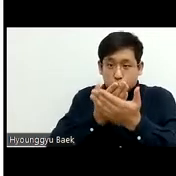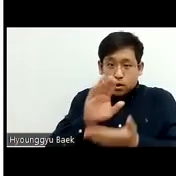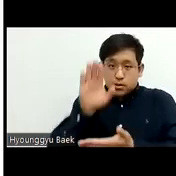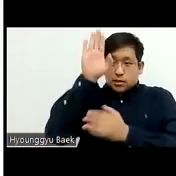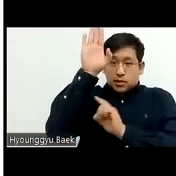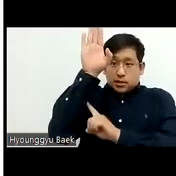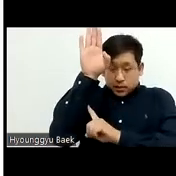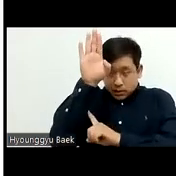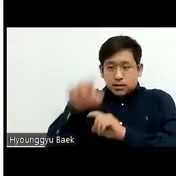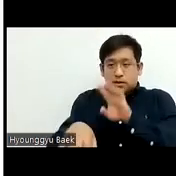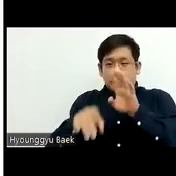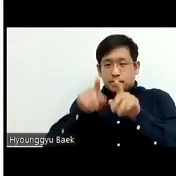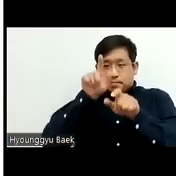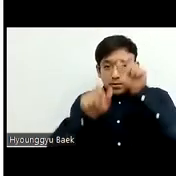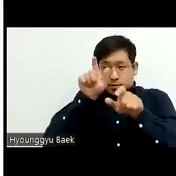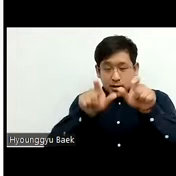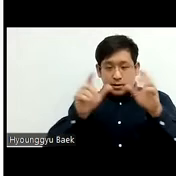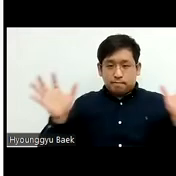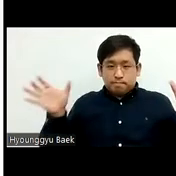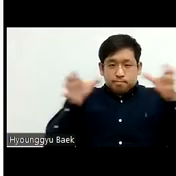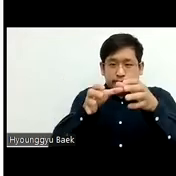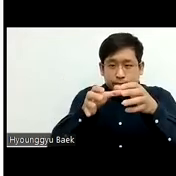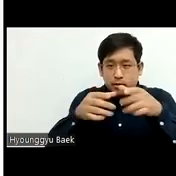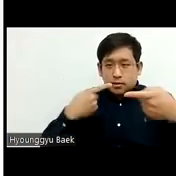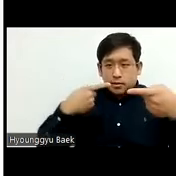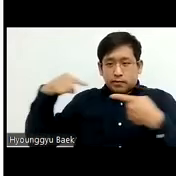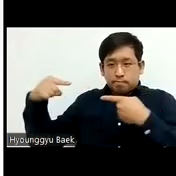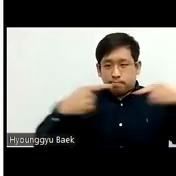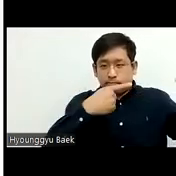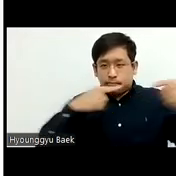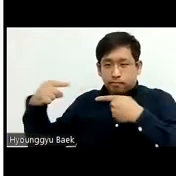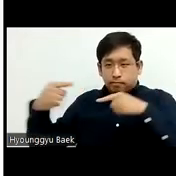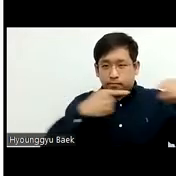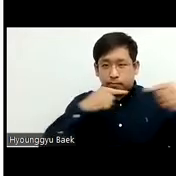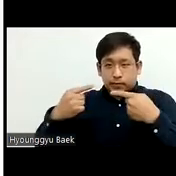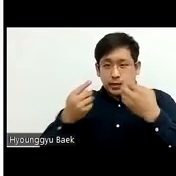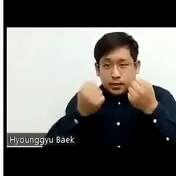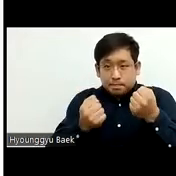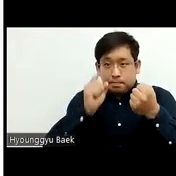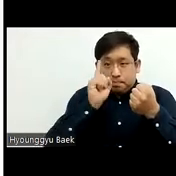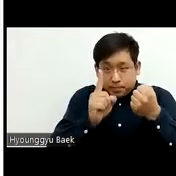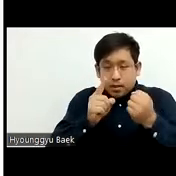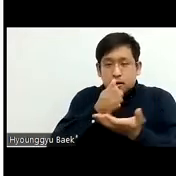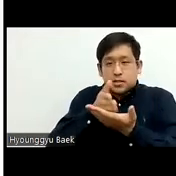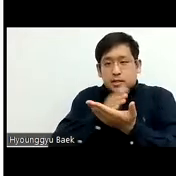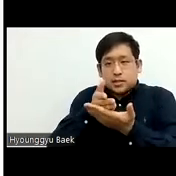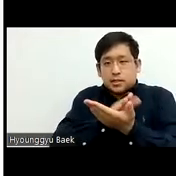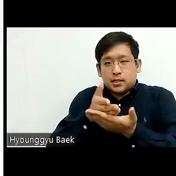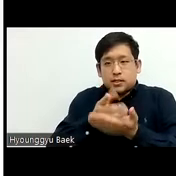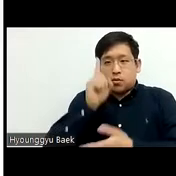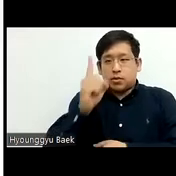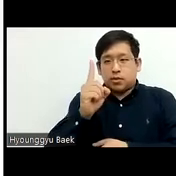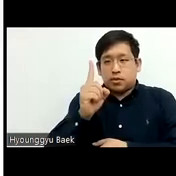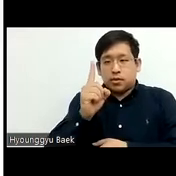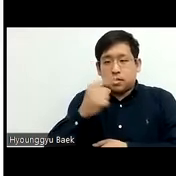during our election, we have our kind of proposed for the one to talk about one of the, some of